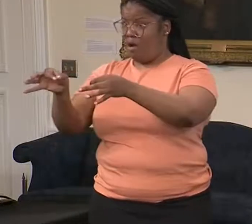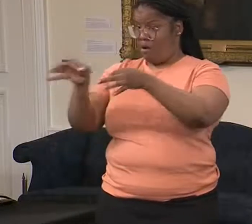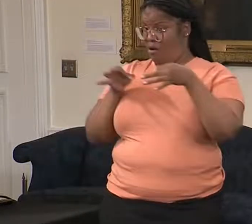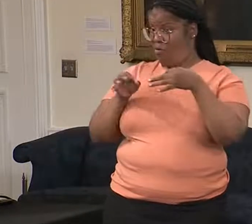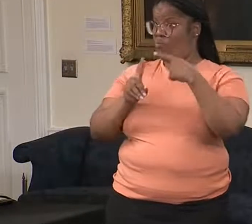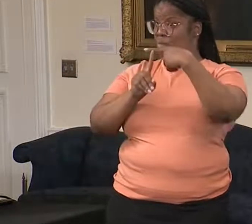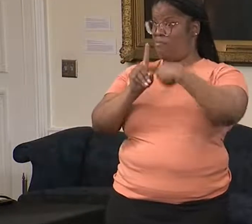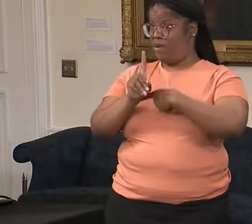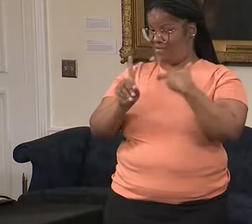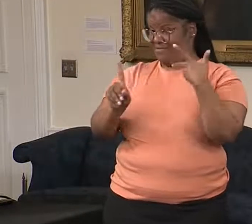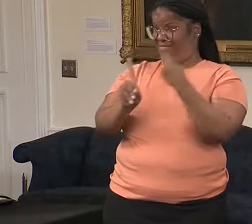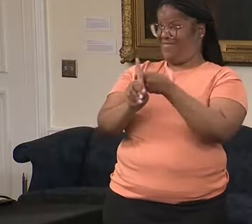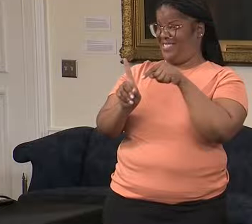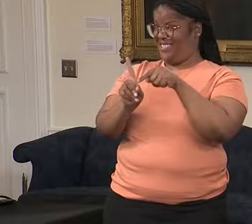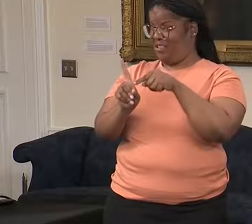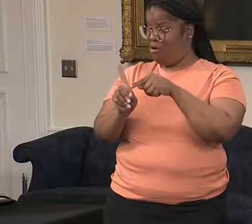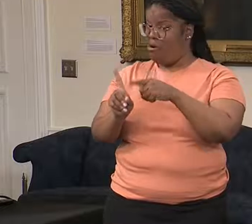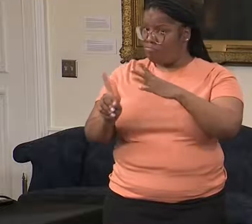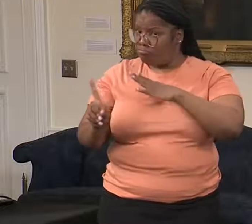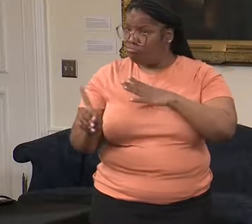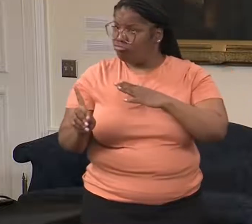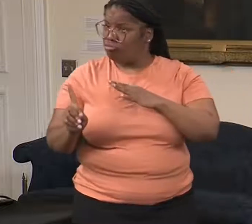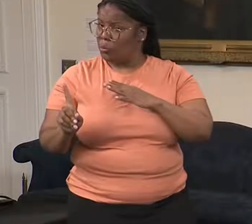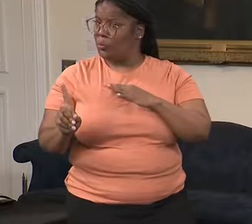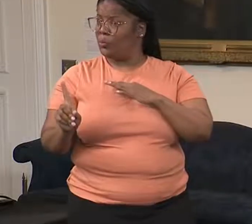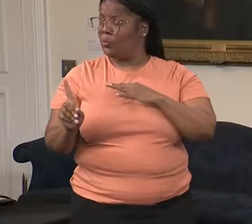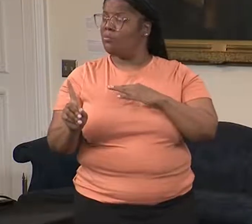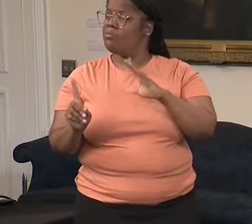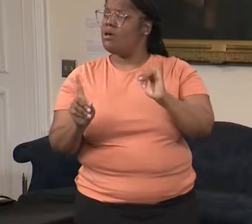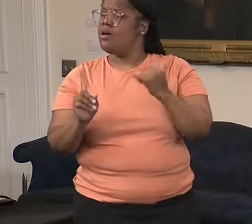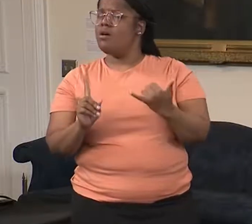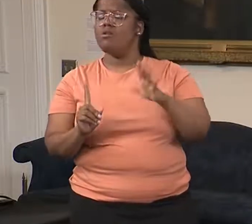the schedule proposed by the president.